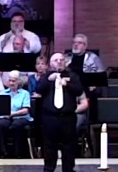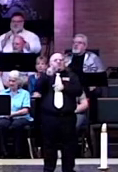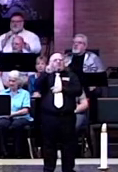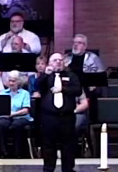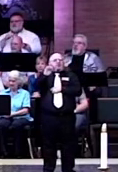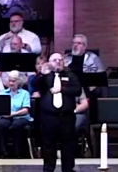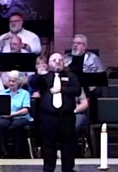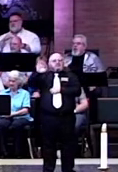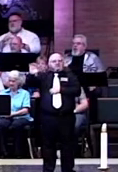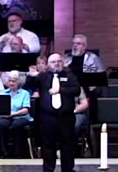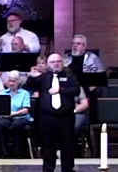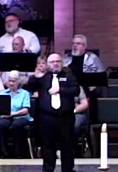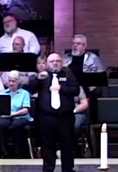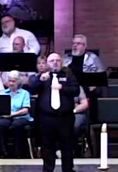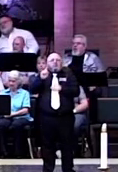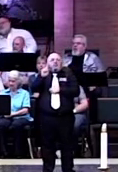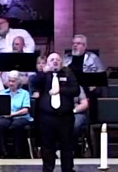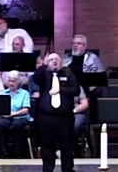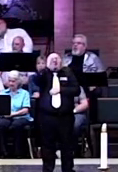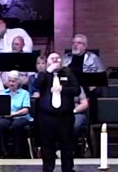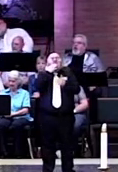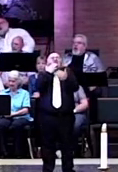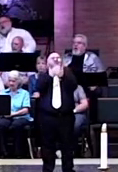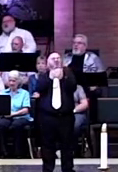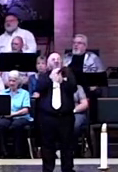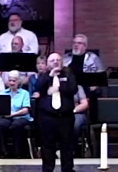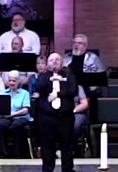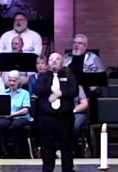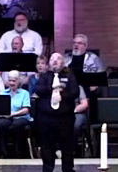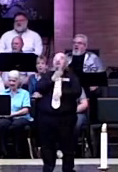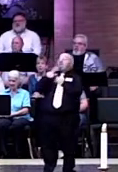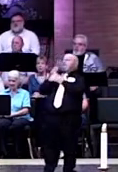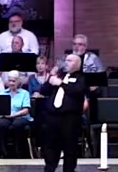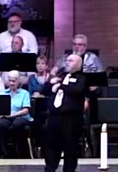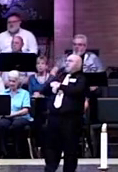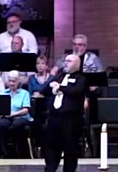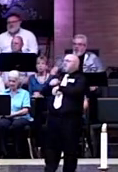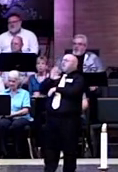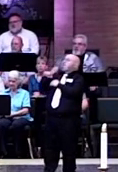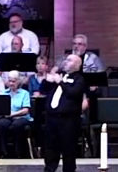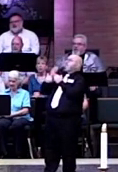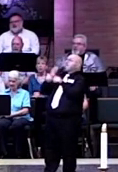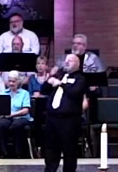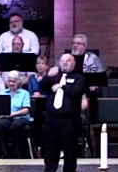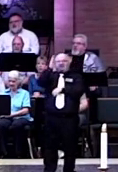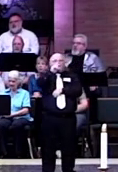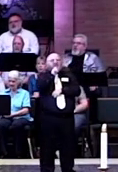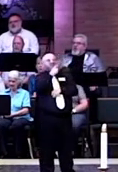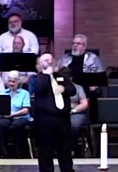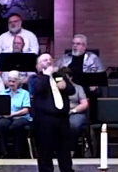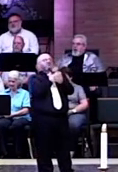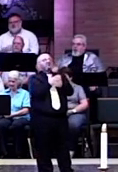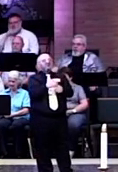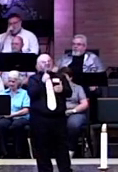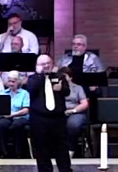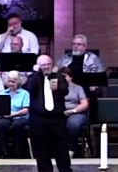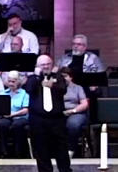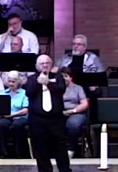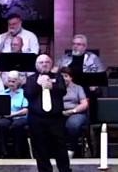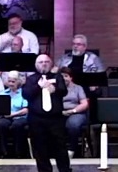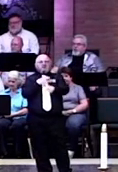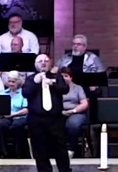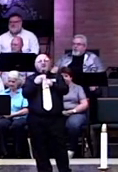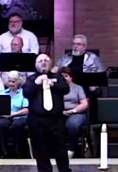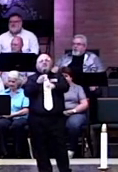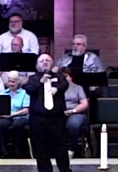Metropolitan Community Church, where God is good and all the time. Amen. My name is